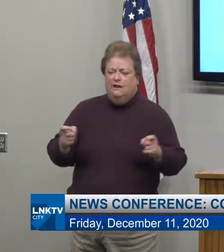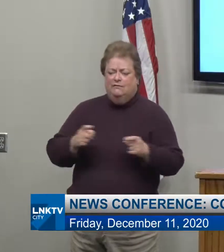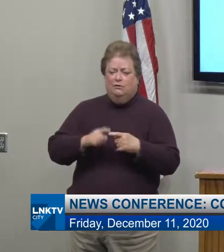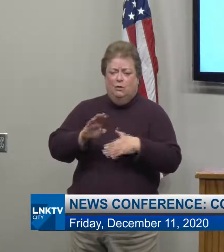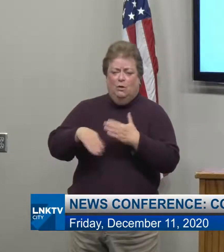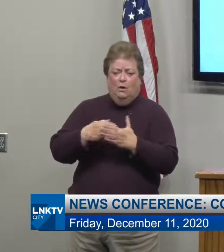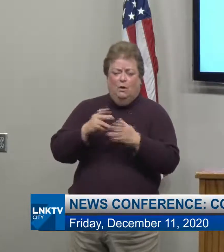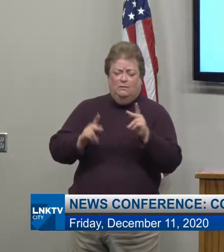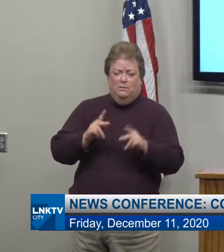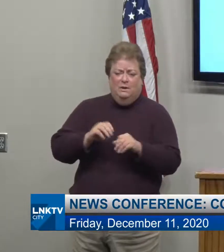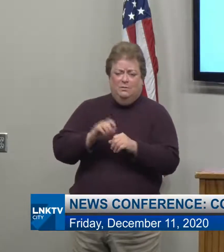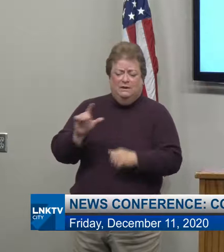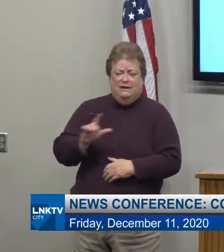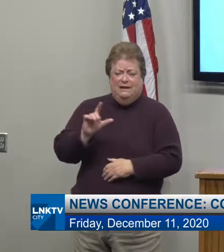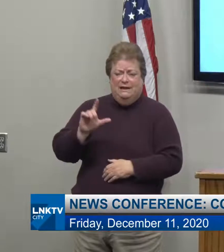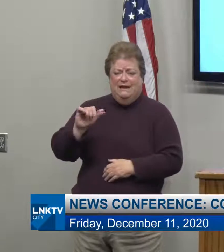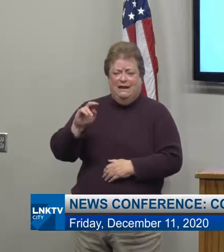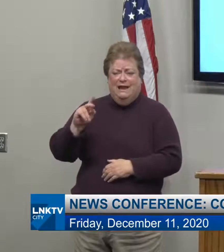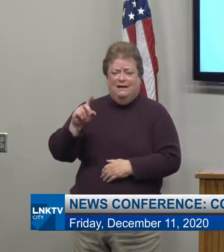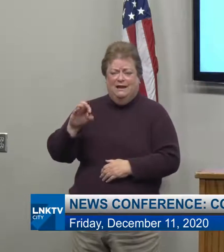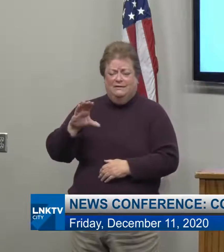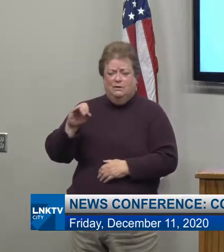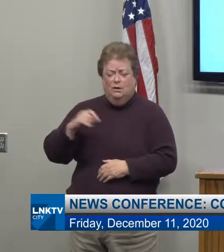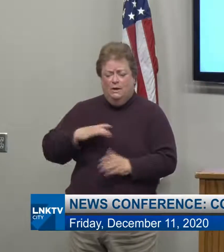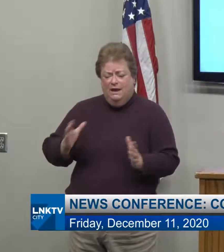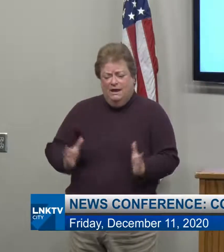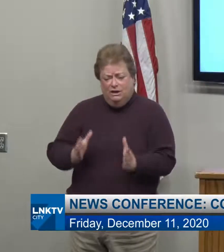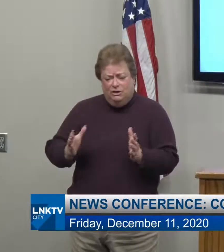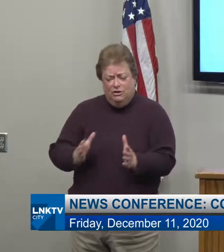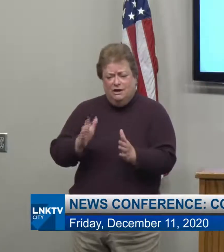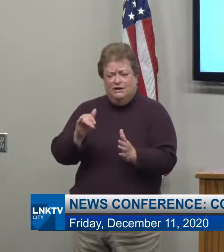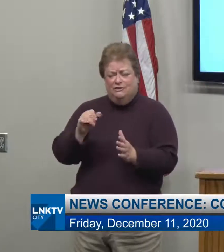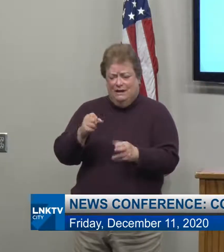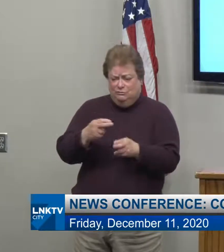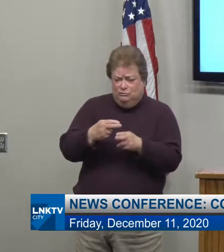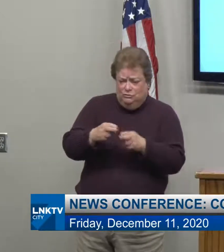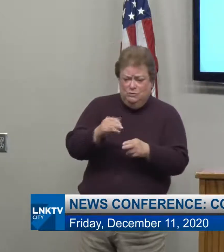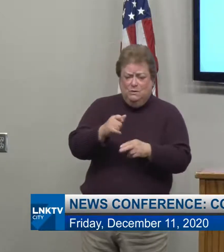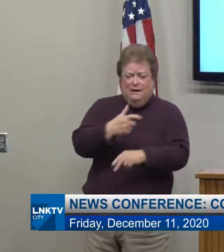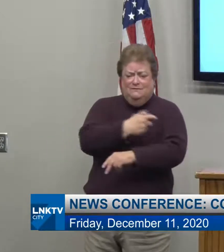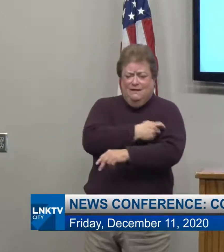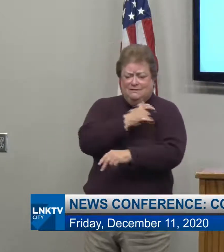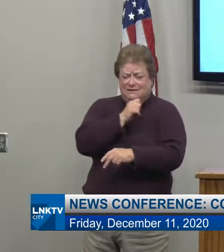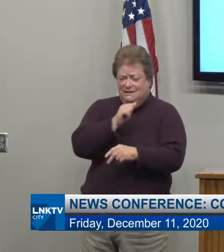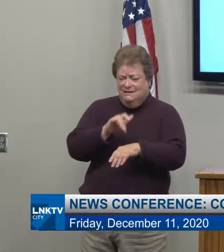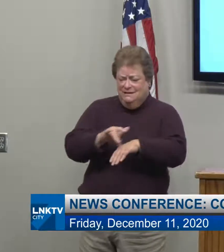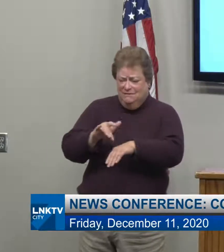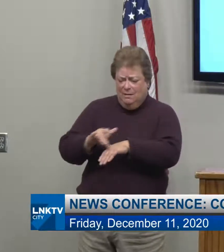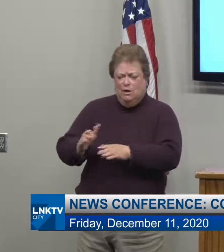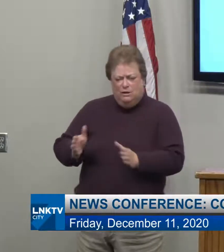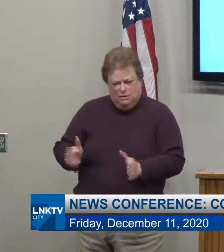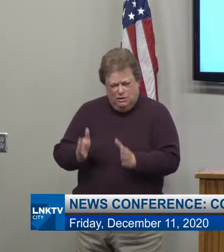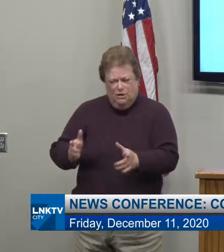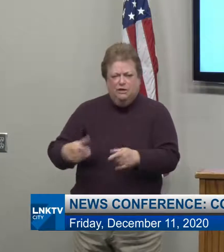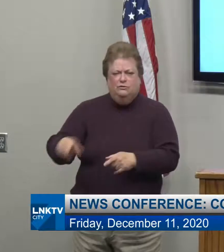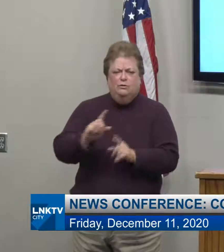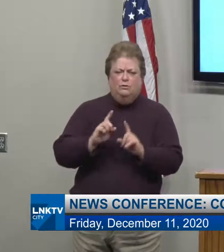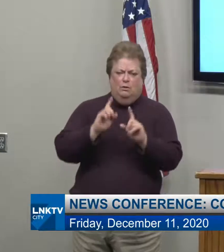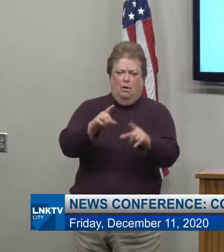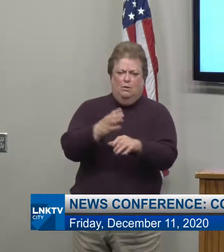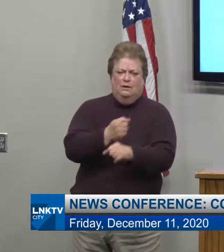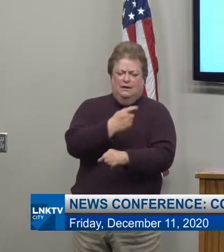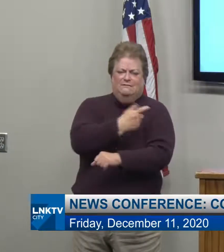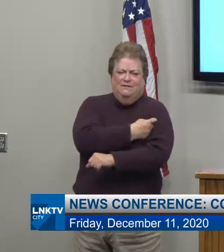residents. We encourage everybody to get vaccinated as soon as the vaccine becomes available to them. The phased shipment